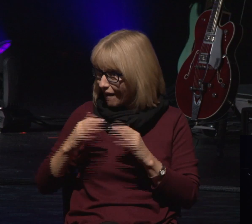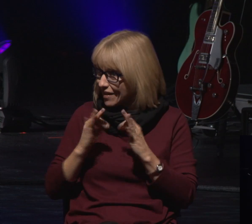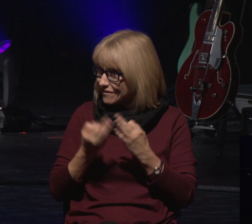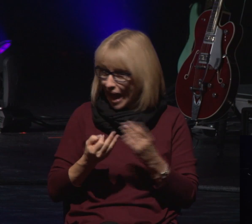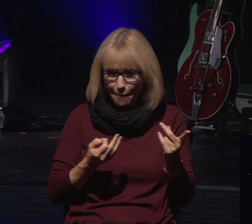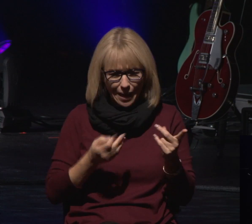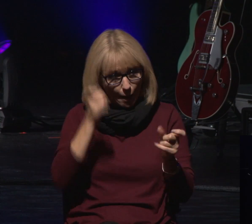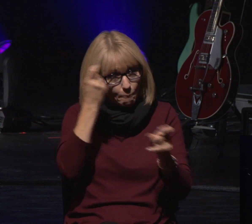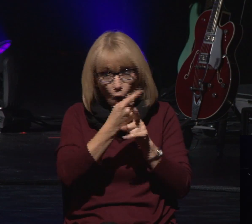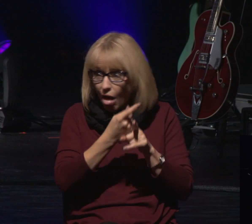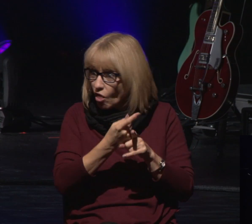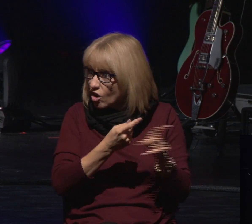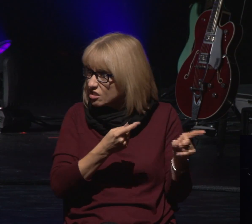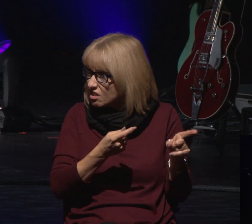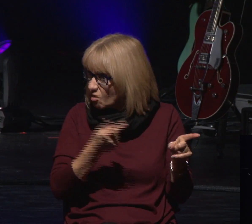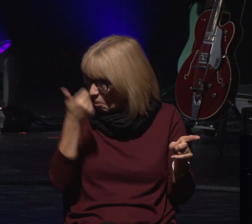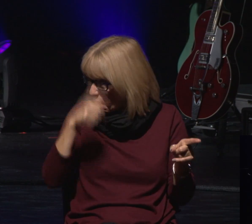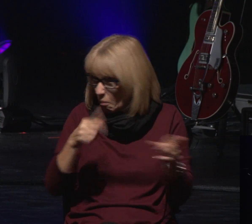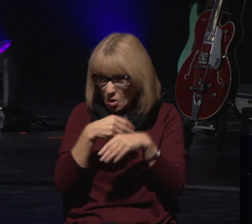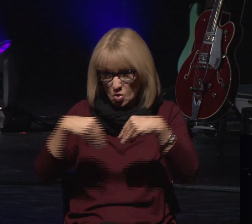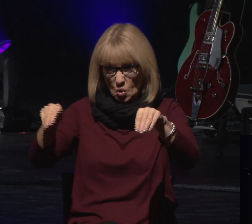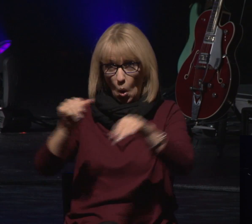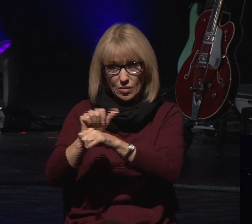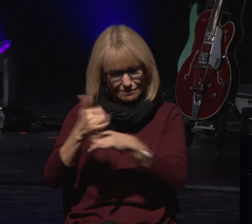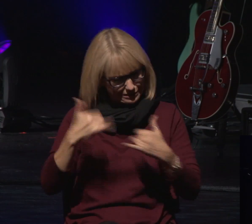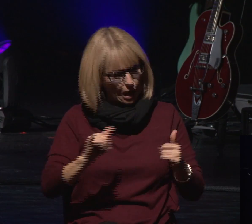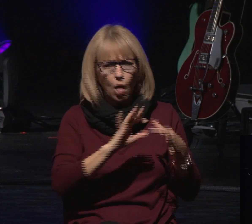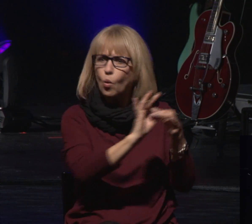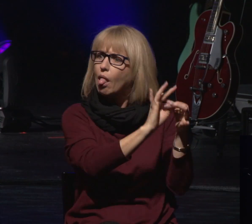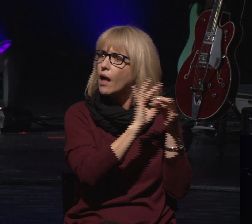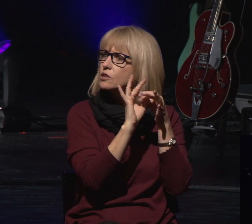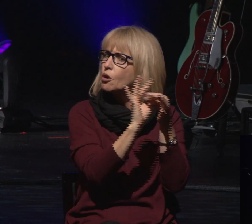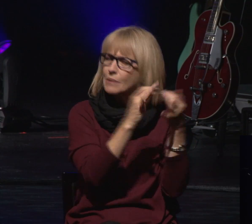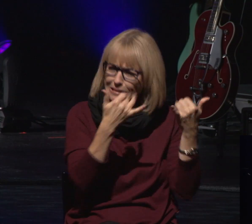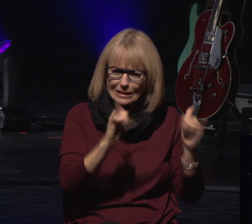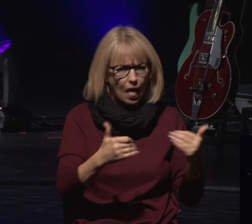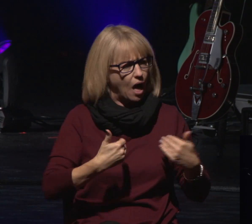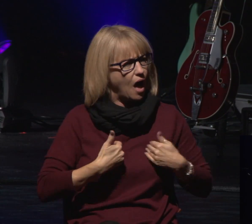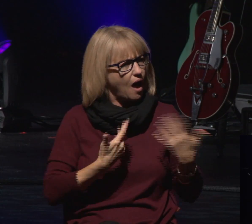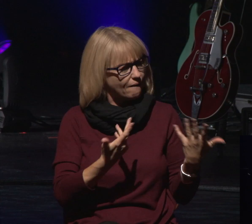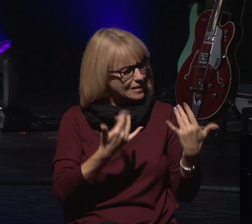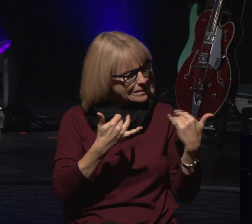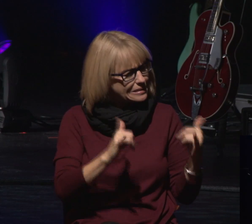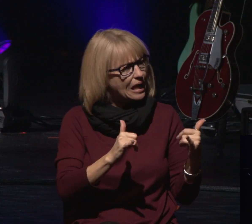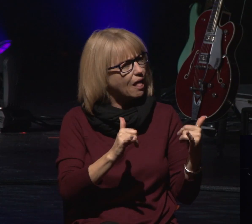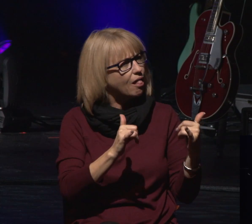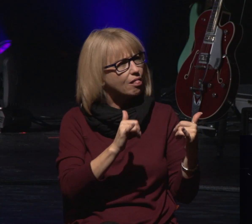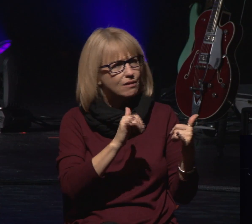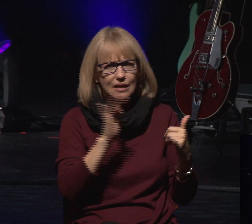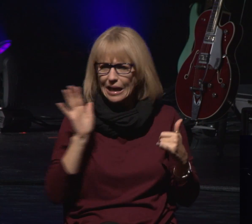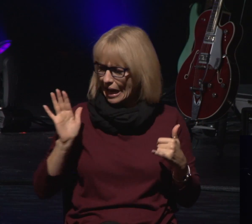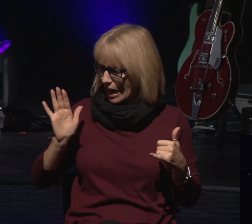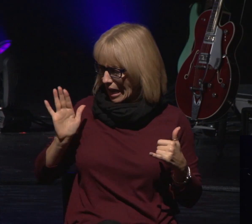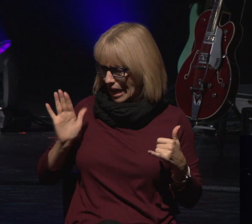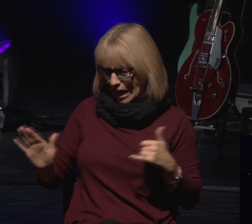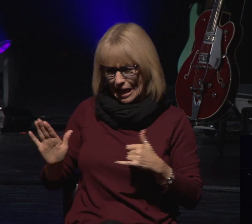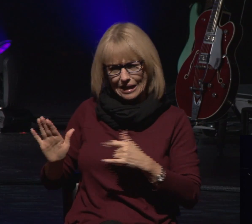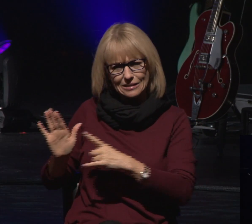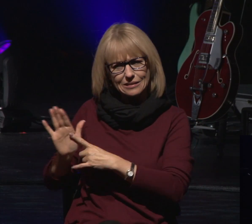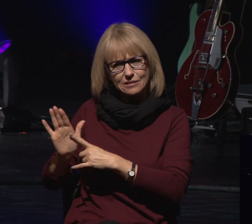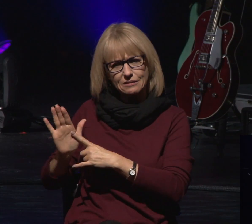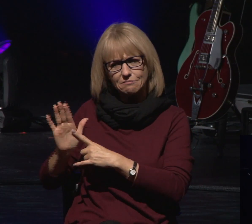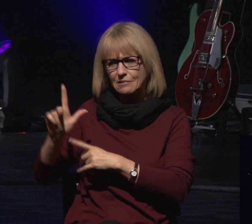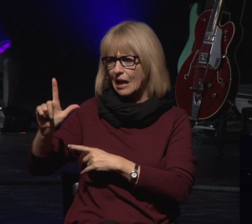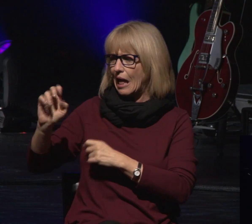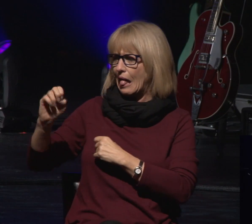still talking to his brothers. The relationship was there. And we see that his legacy is going to last for generations because his legacy was about